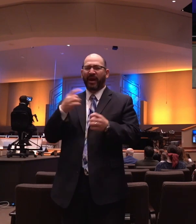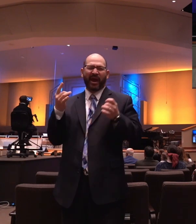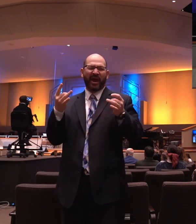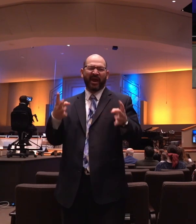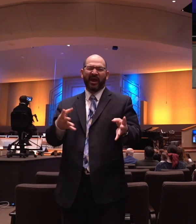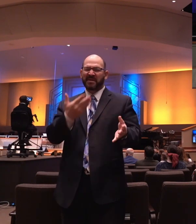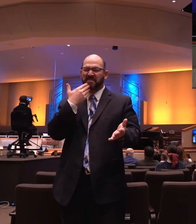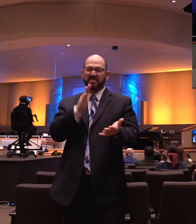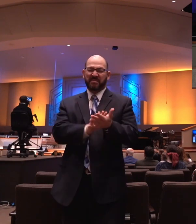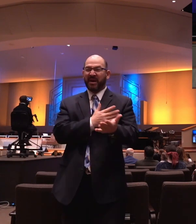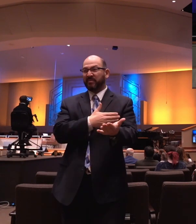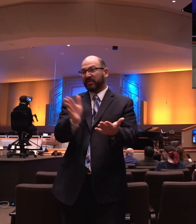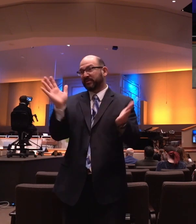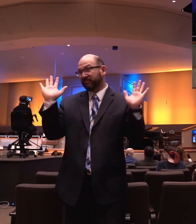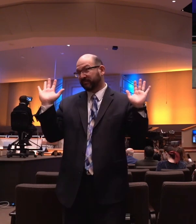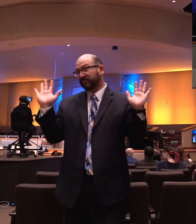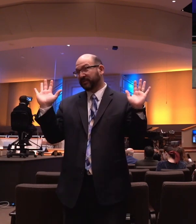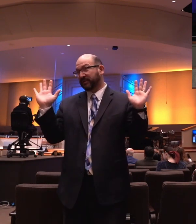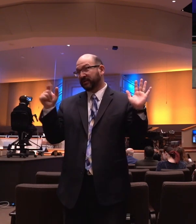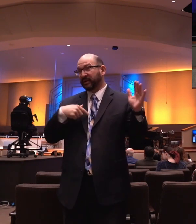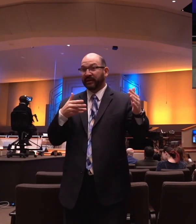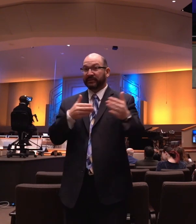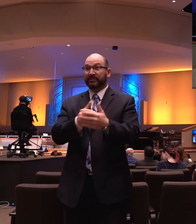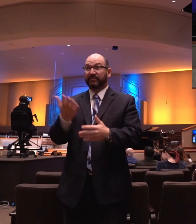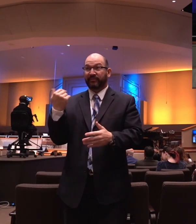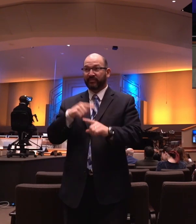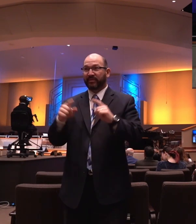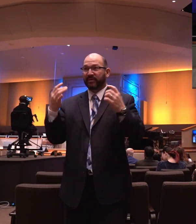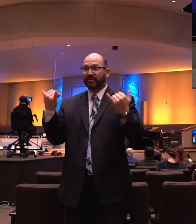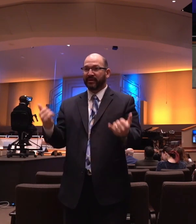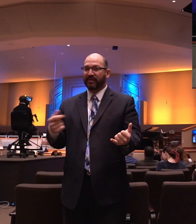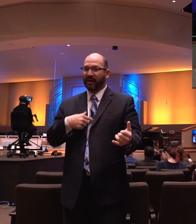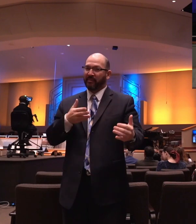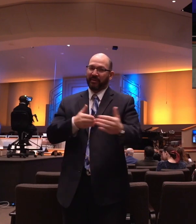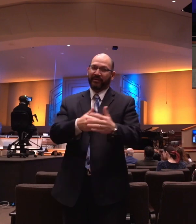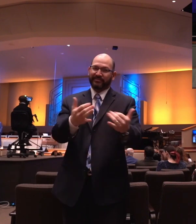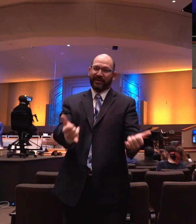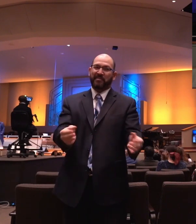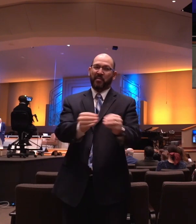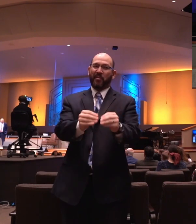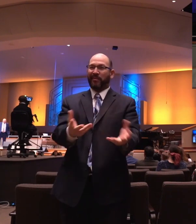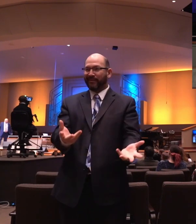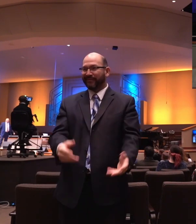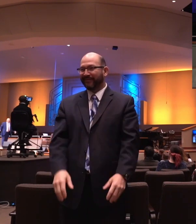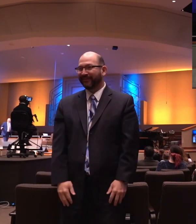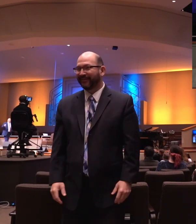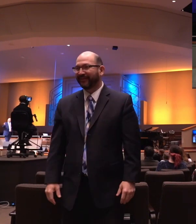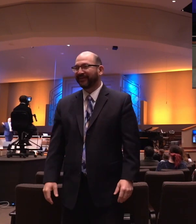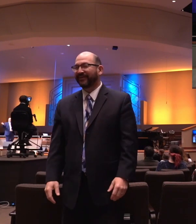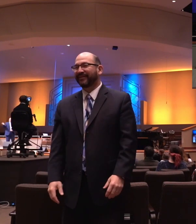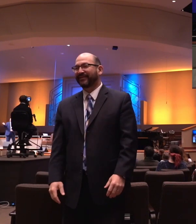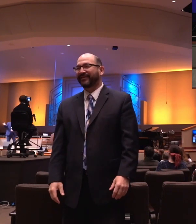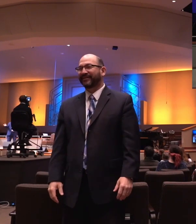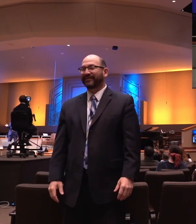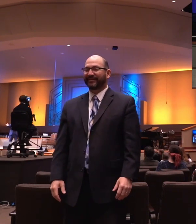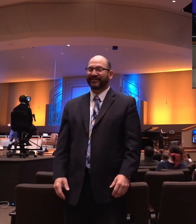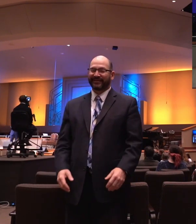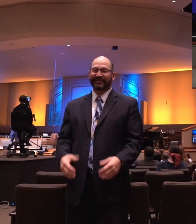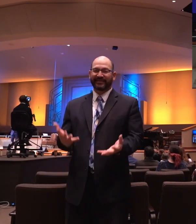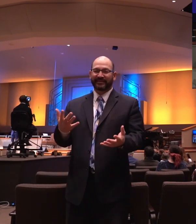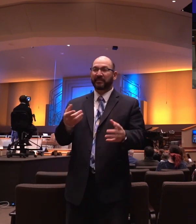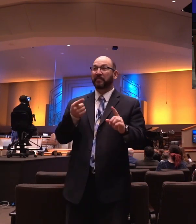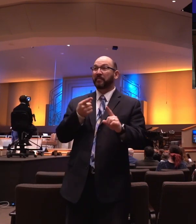rock music. I was against it before, but I'm really against it now. But it was a